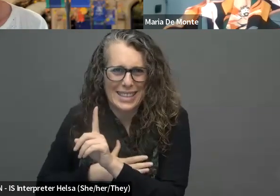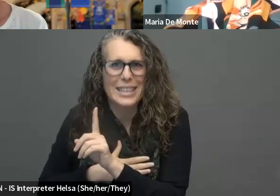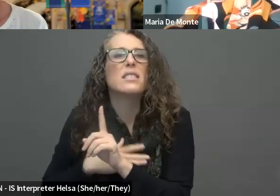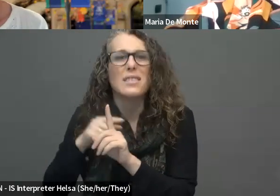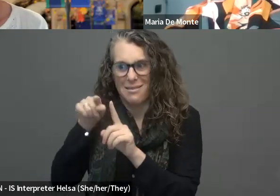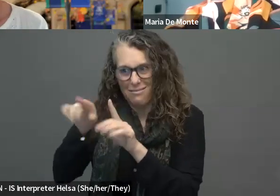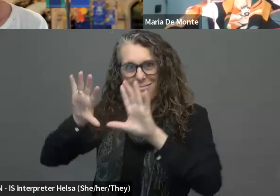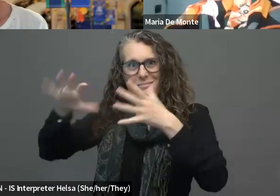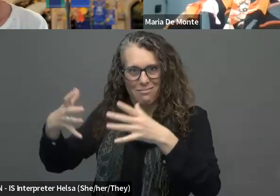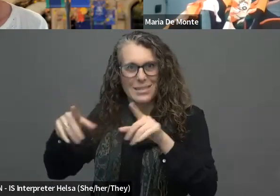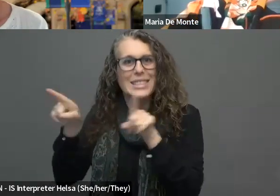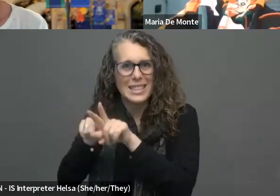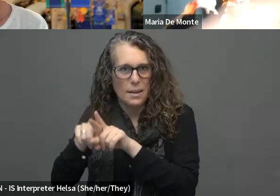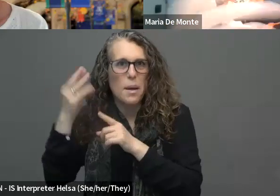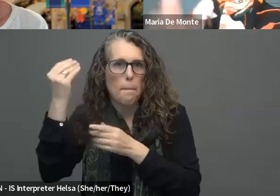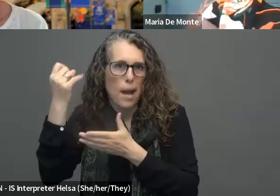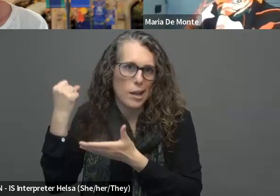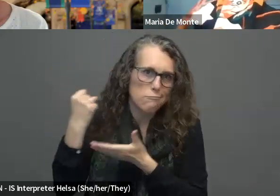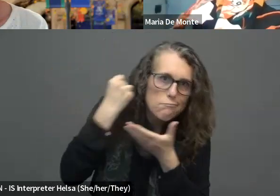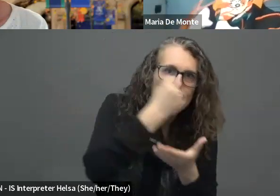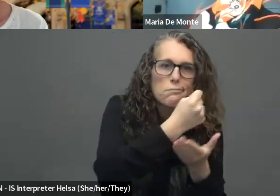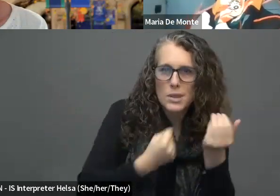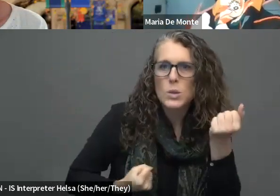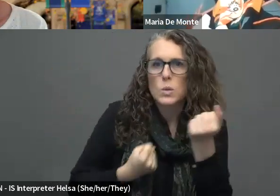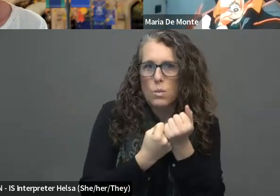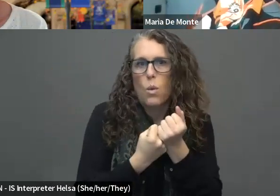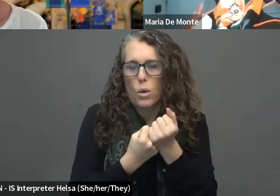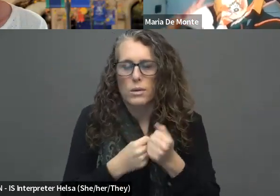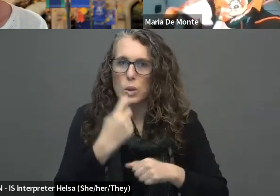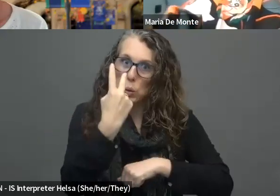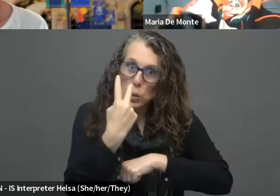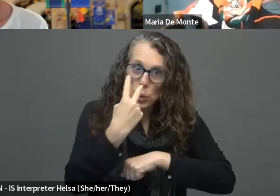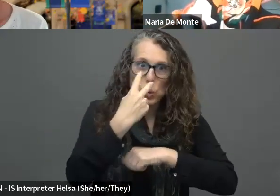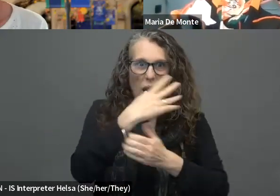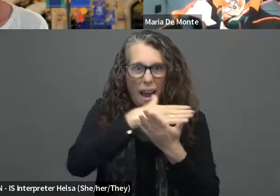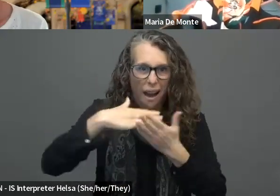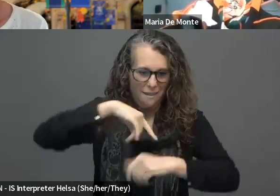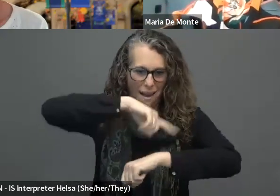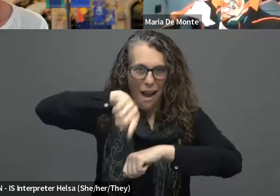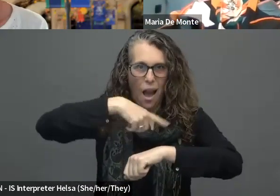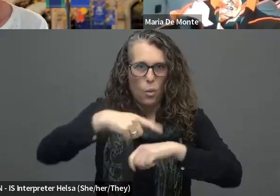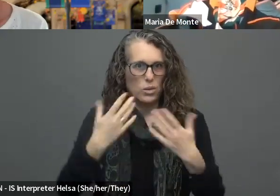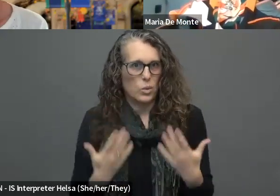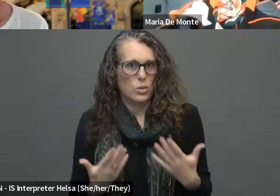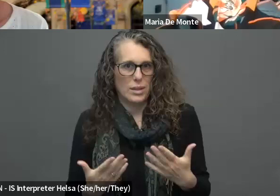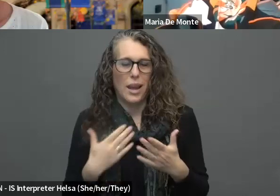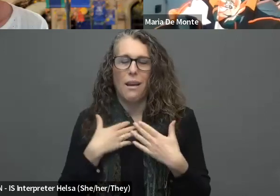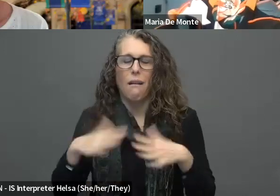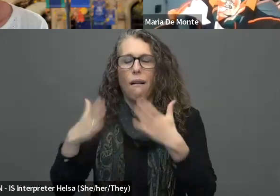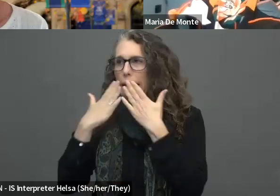also contributed this time, which allows us to host a 2.5 hours webinar. So we're very thankful for